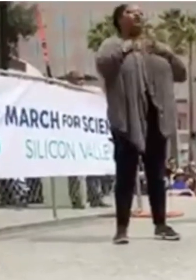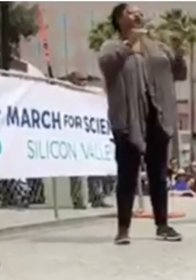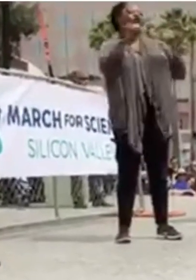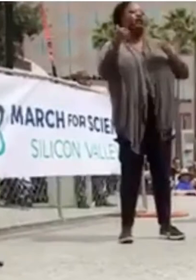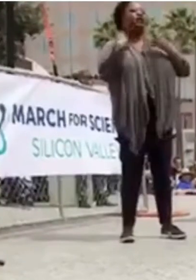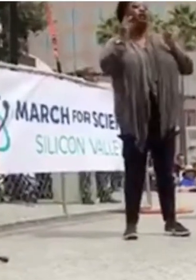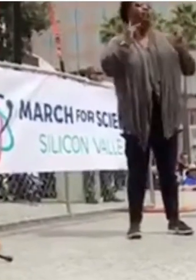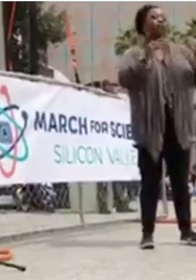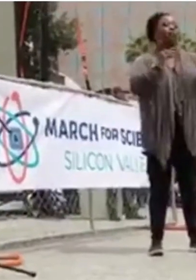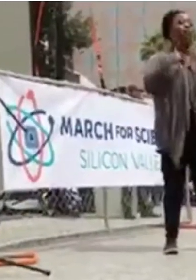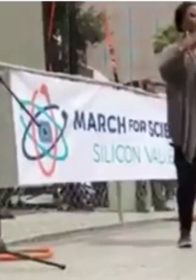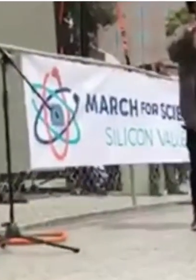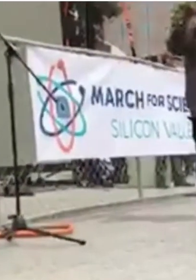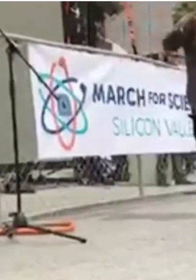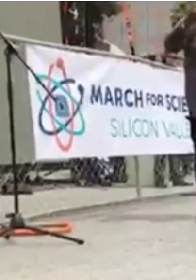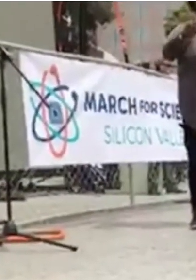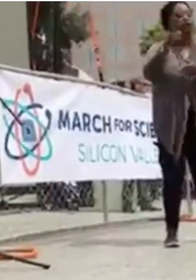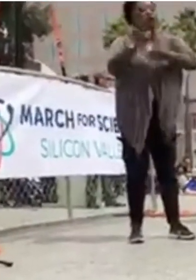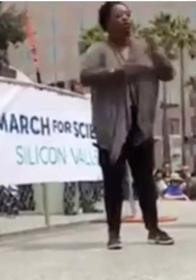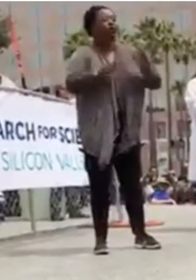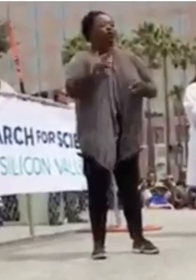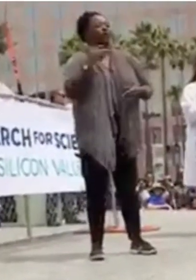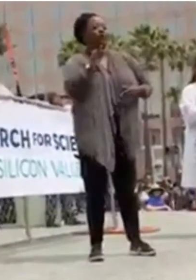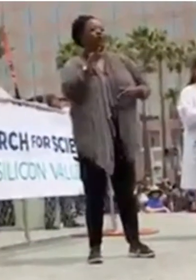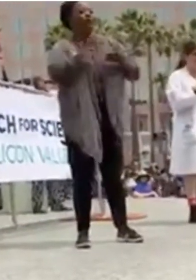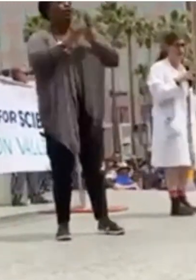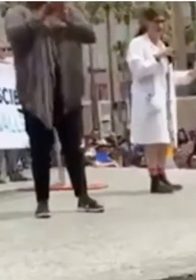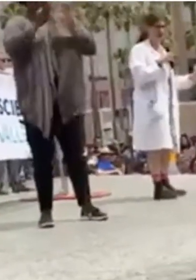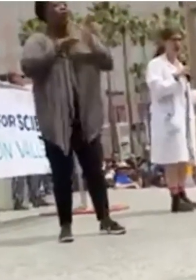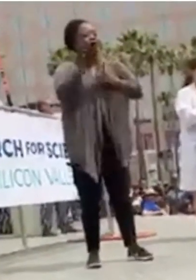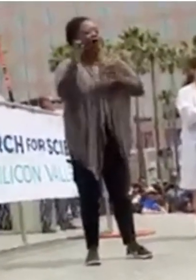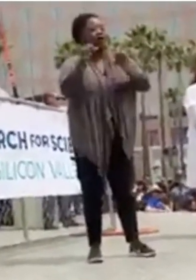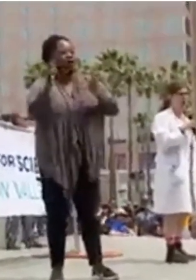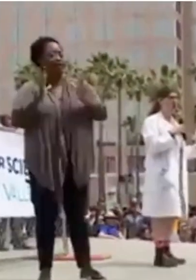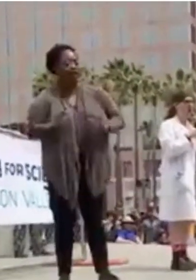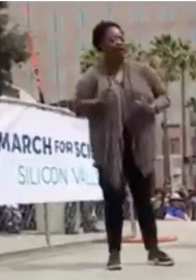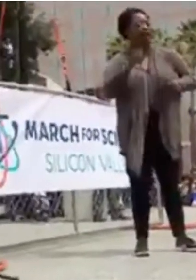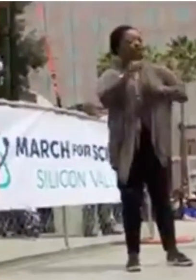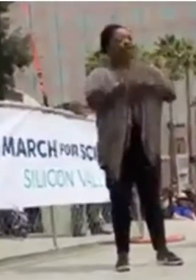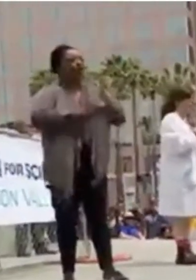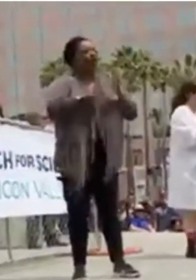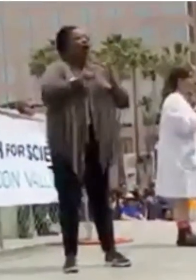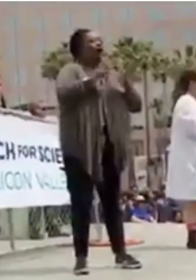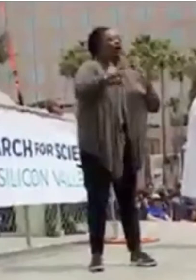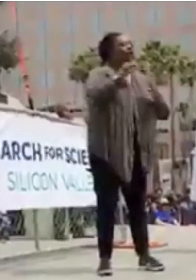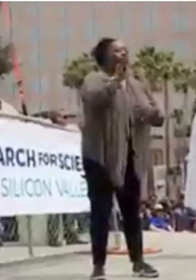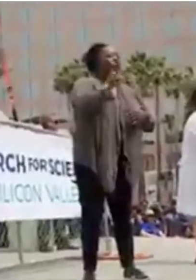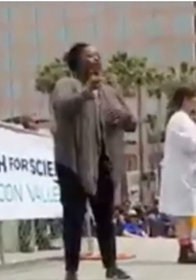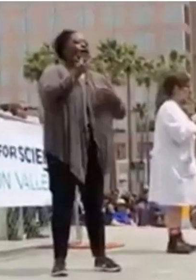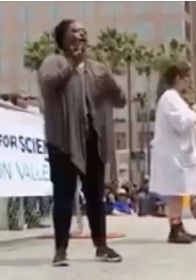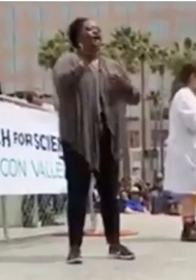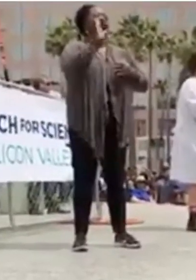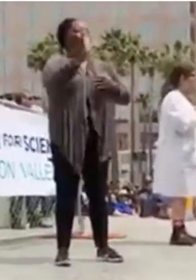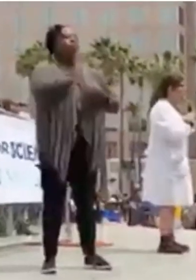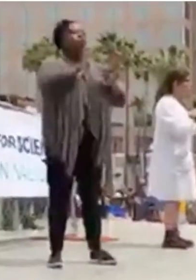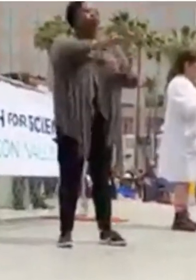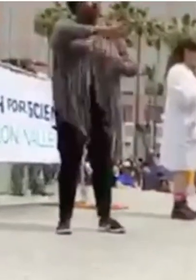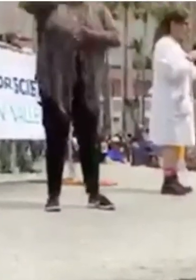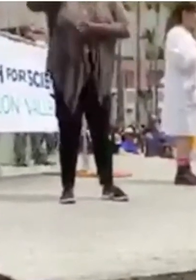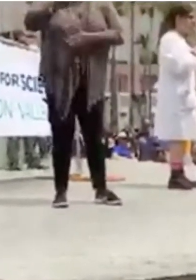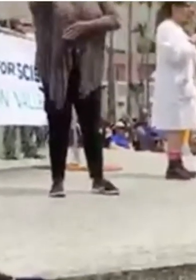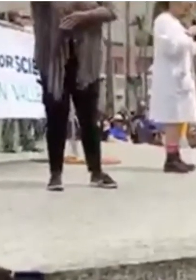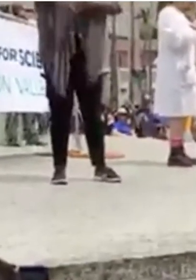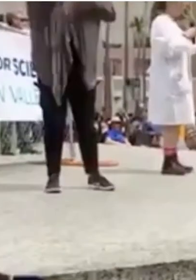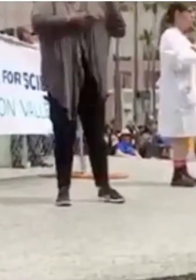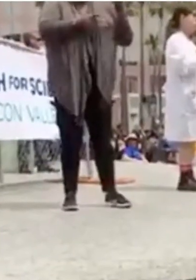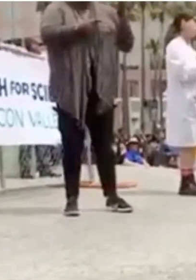young people and to teach the next generation what it is to be an honest scientist and what it is to put your emotions aside and